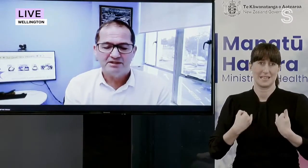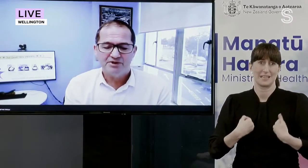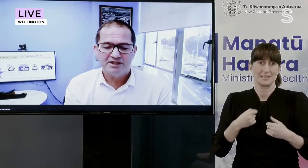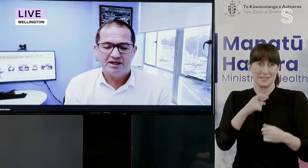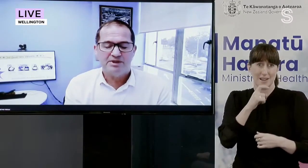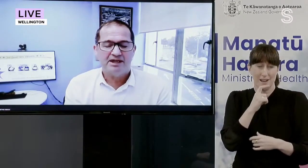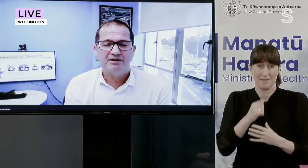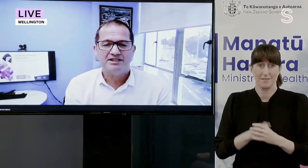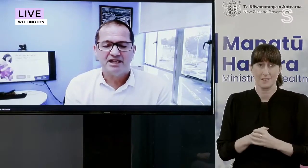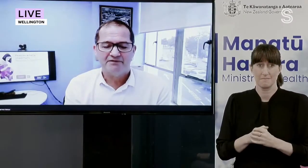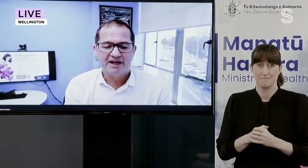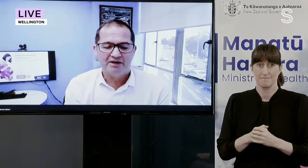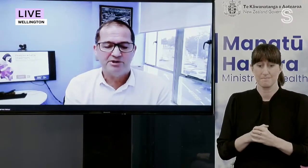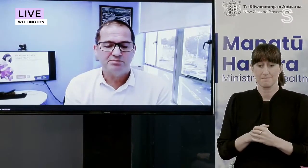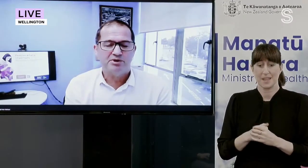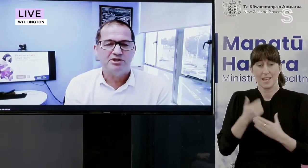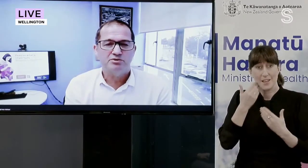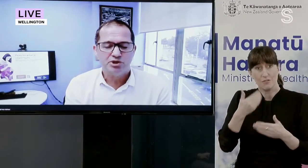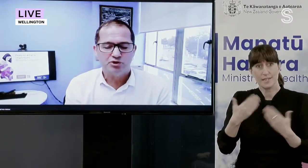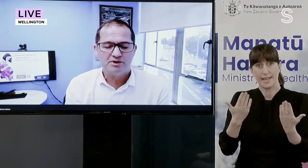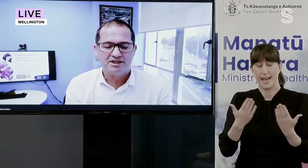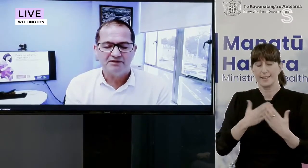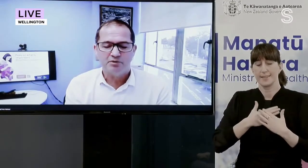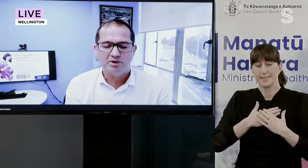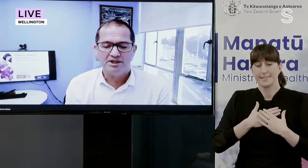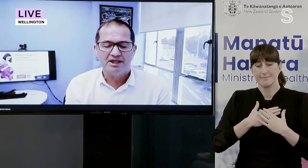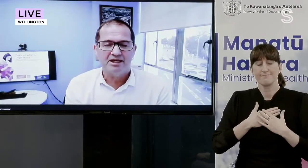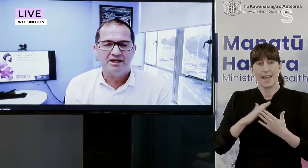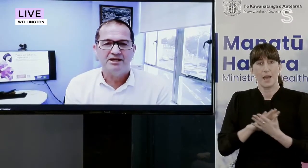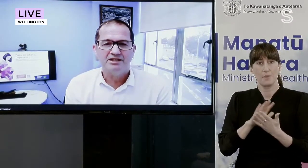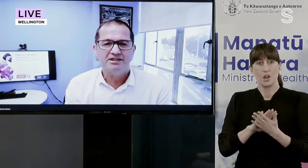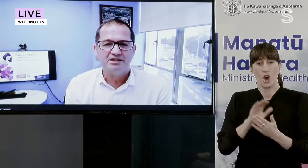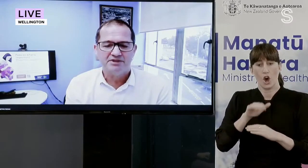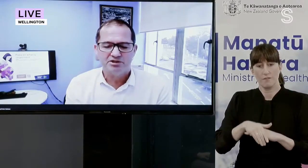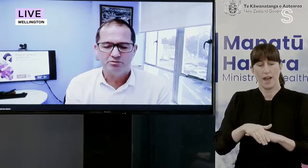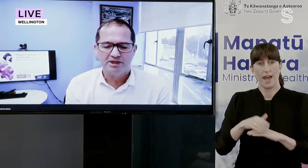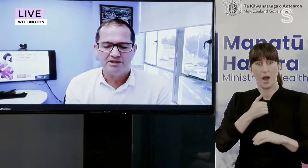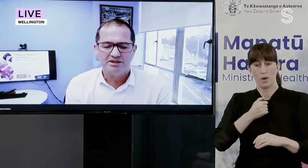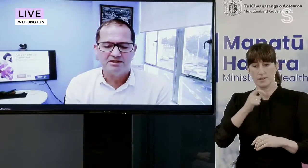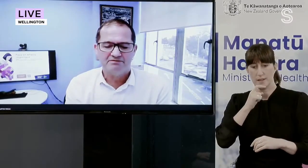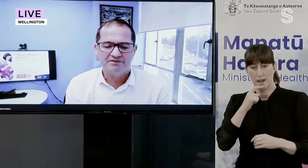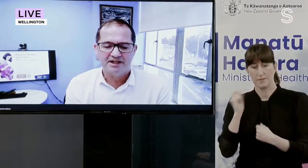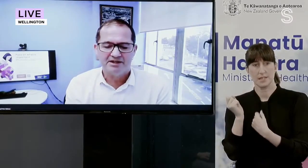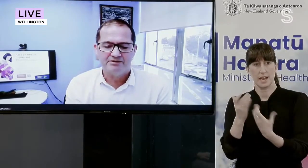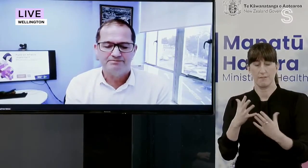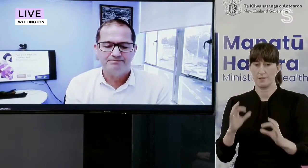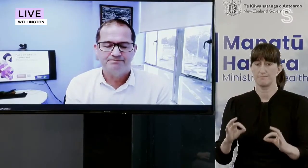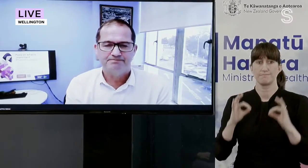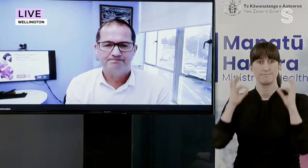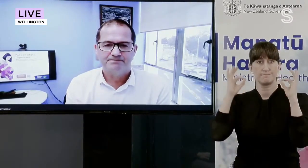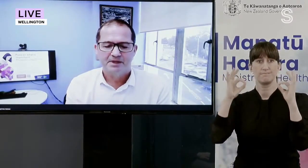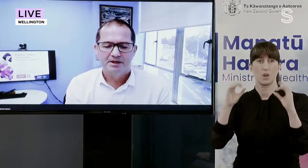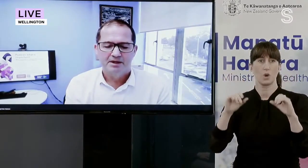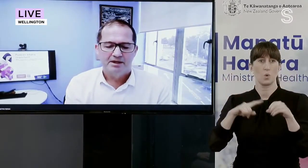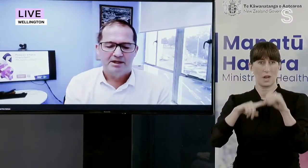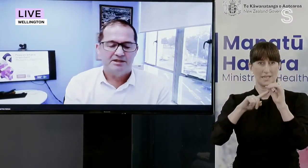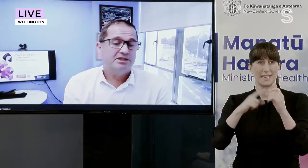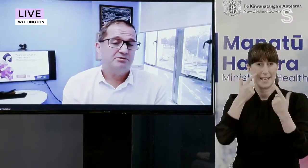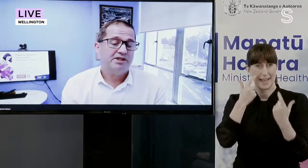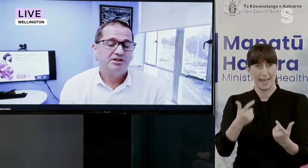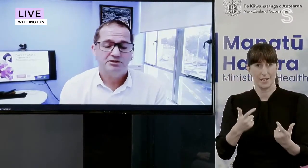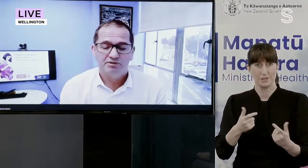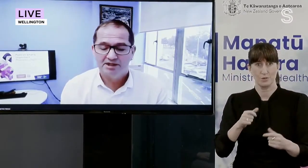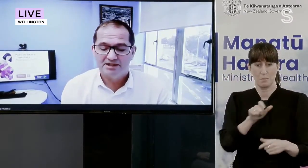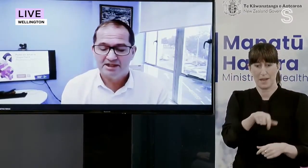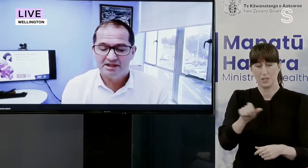impressed every day with how our staff are responding to ensure safe quality care is delivered to patients and whānau. As the